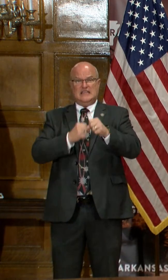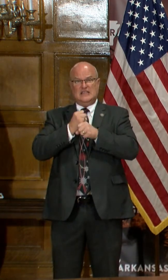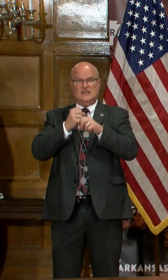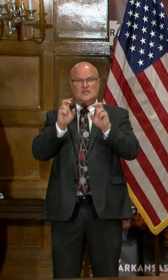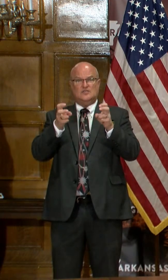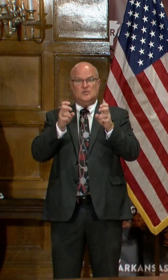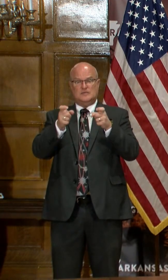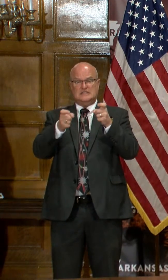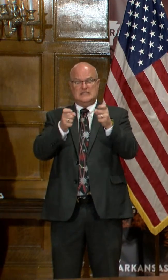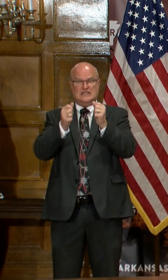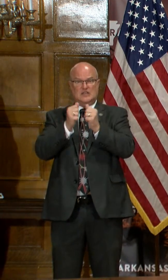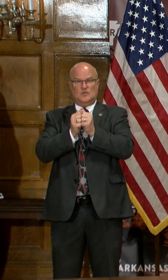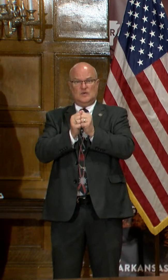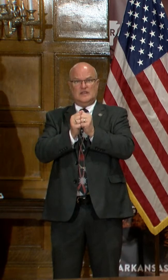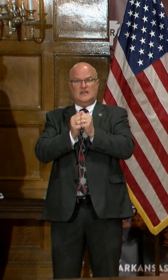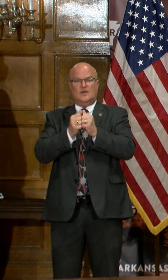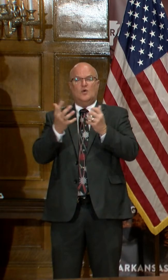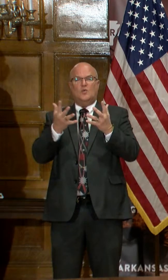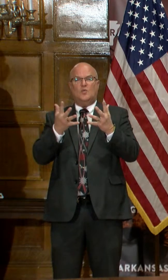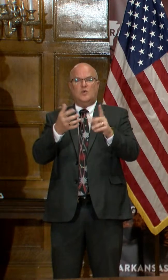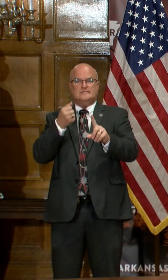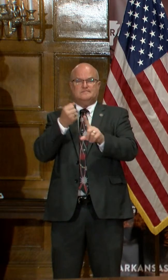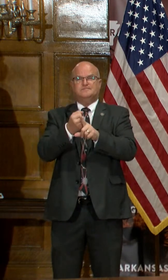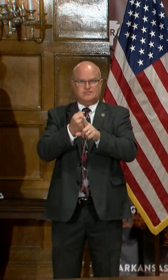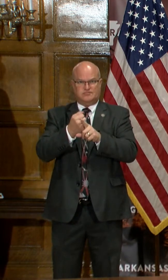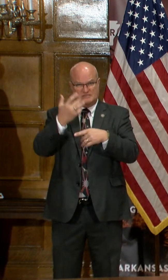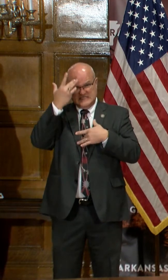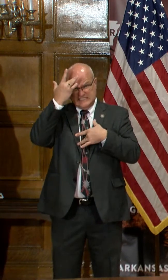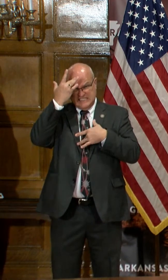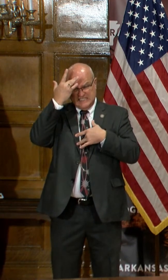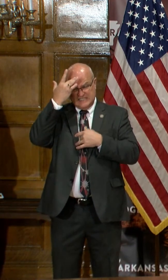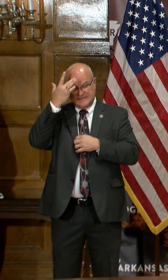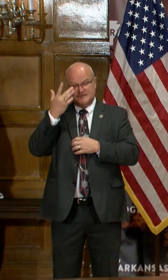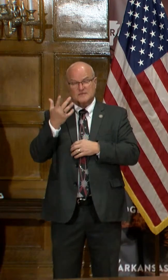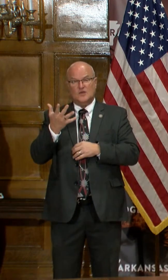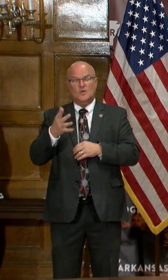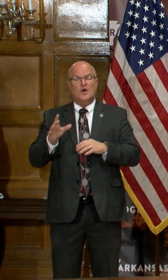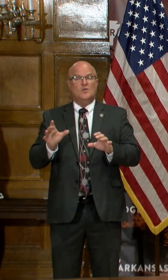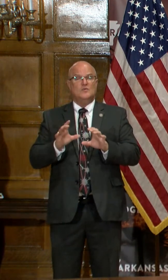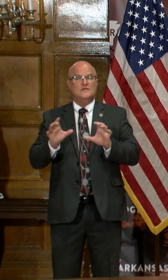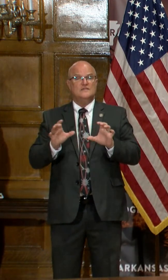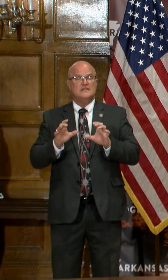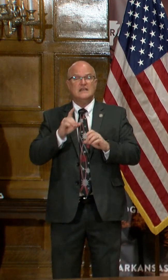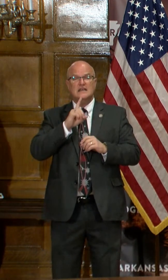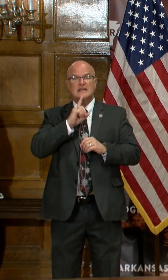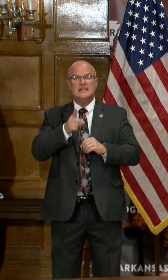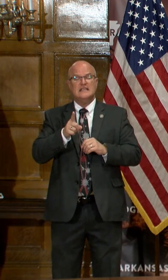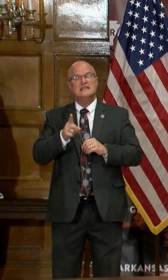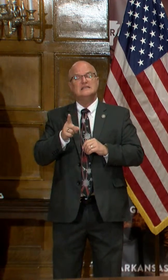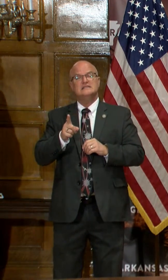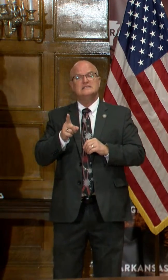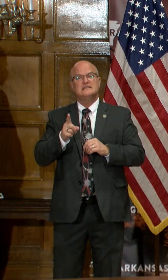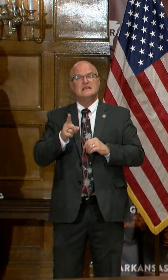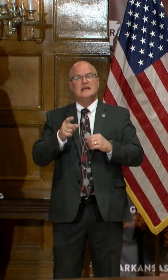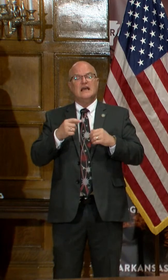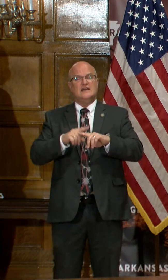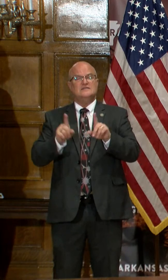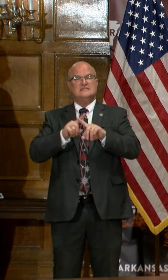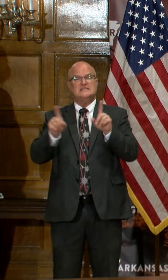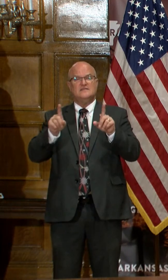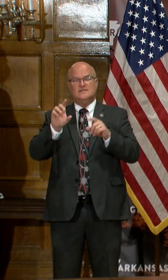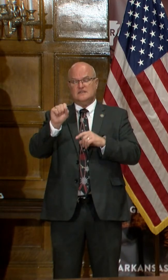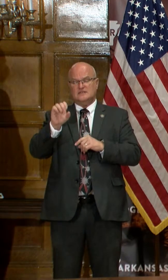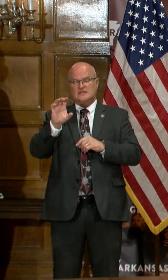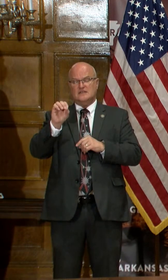of dealing with the fallout of the disease. And so what we've done is that there are different